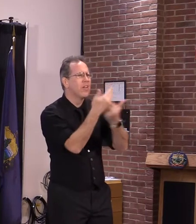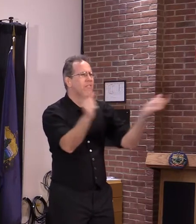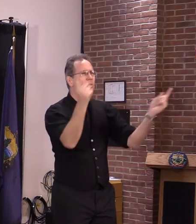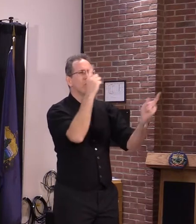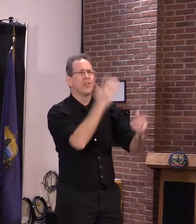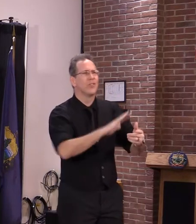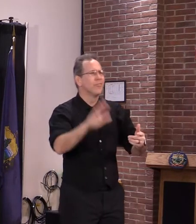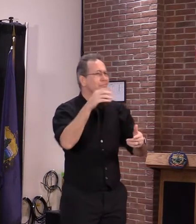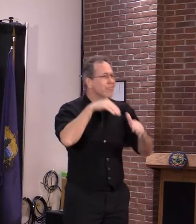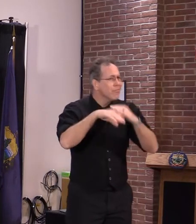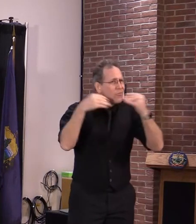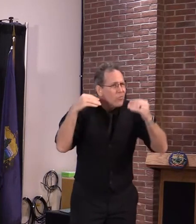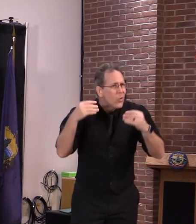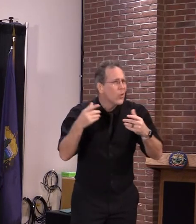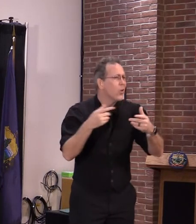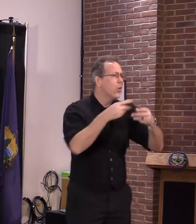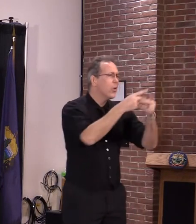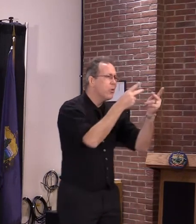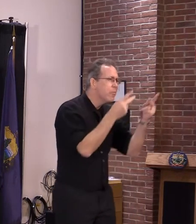hardware stores to